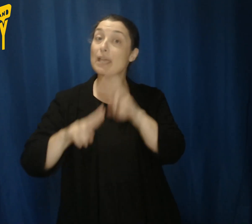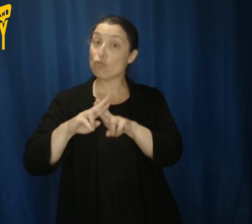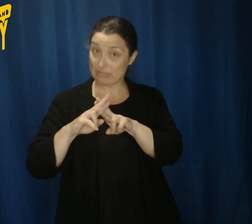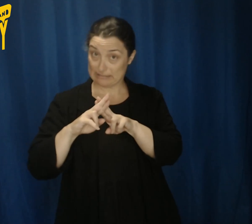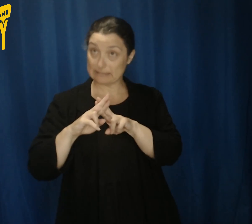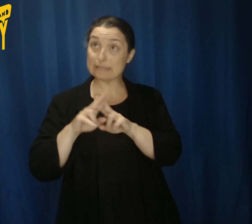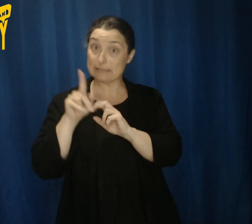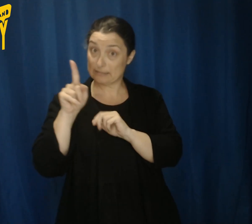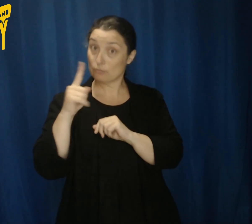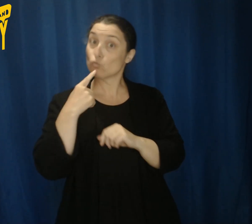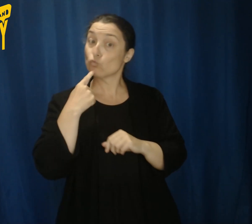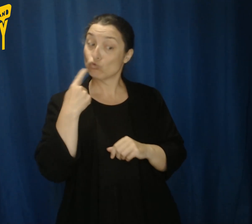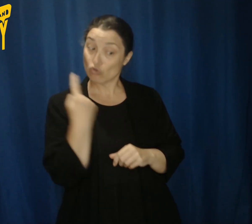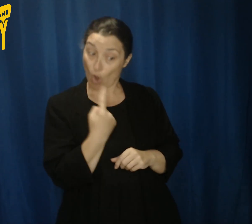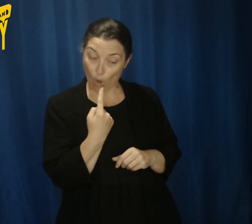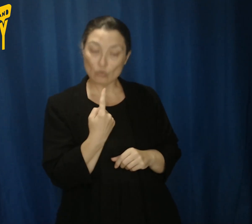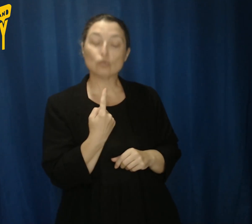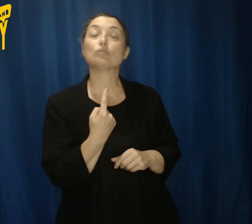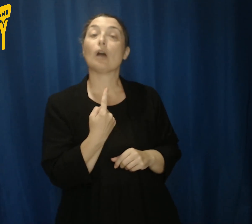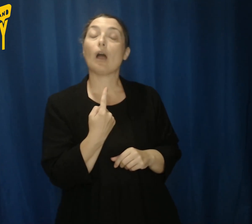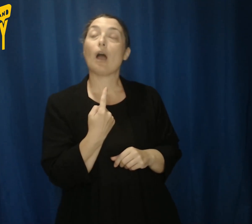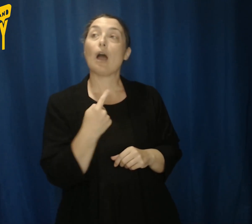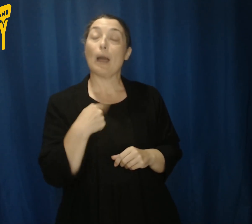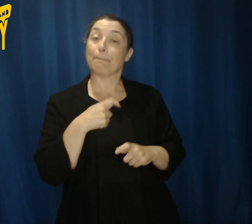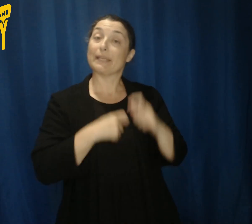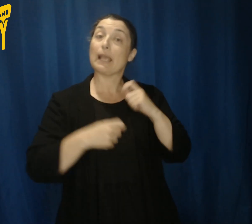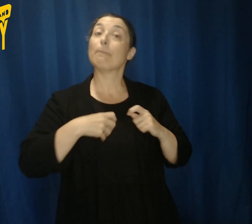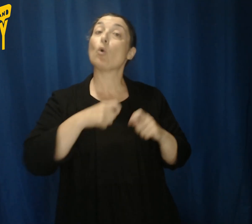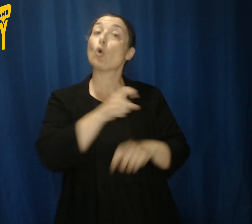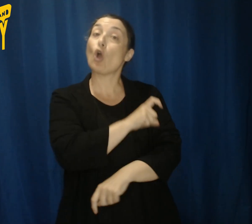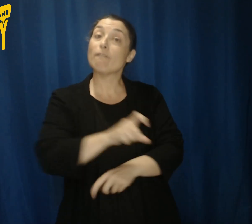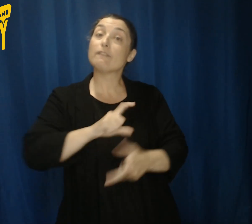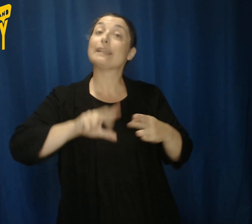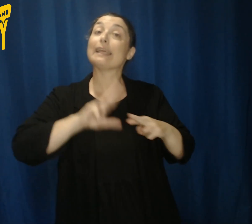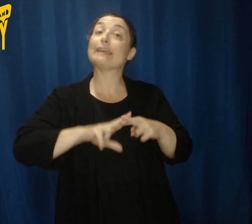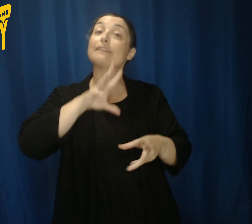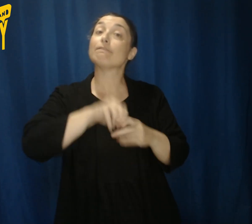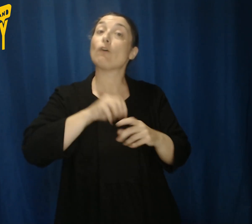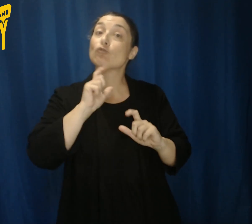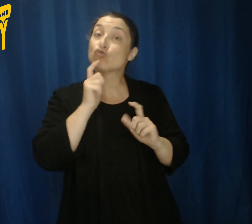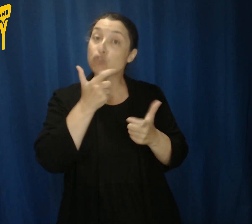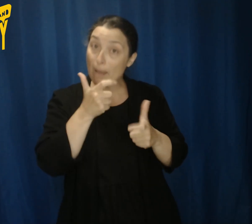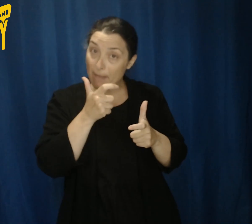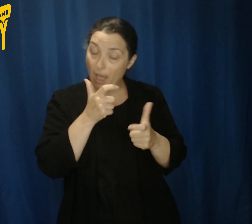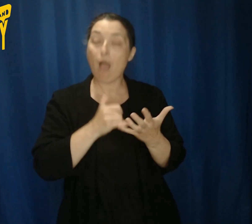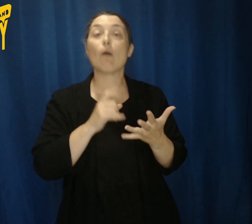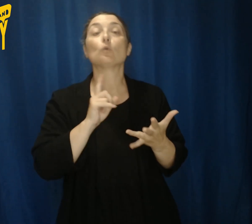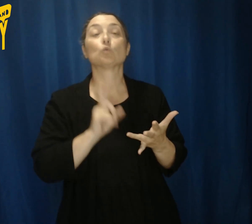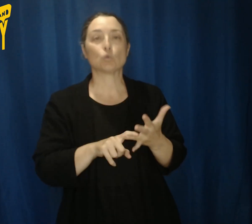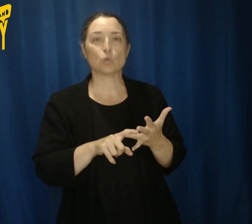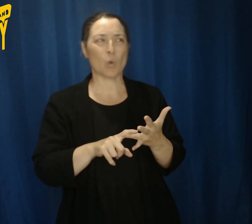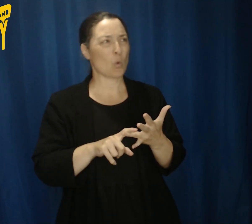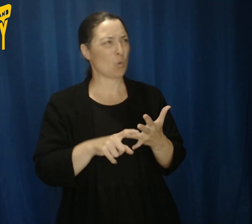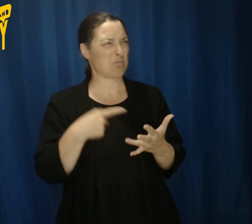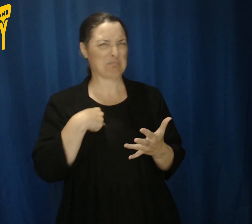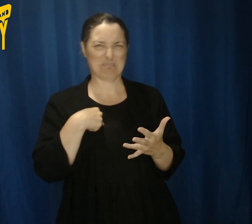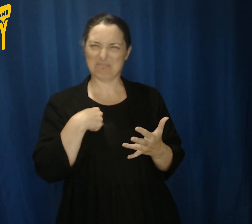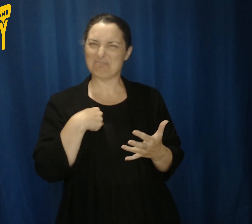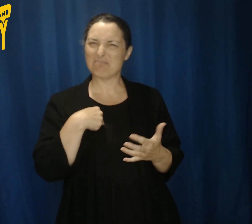lot more confidence if I did drama classes. And so they signed us up with this really lovely local neighbourhood. Just,